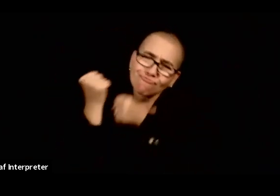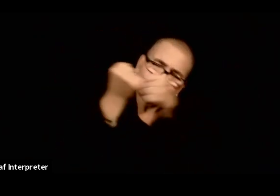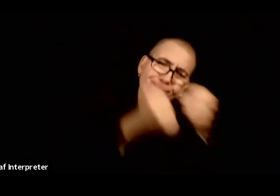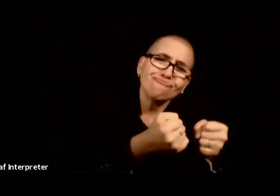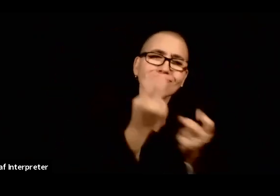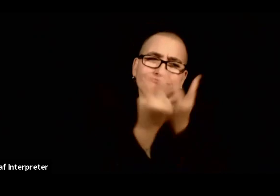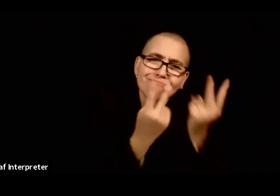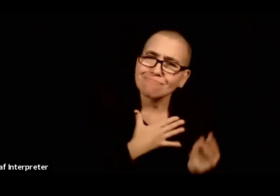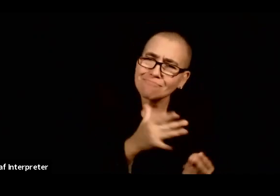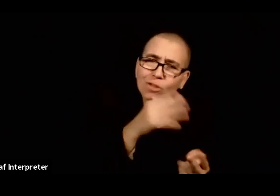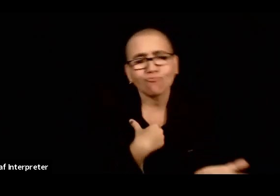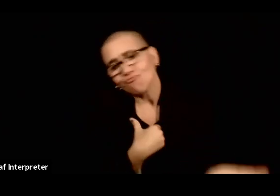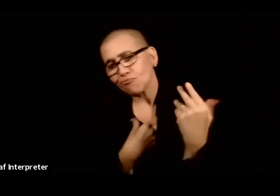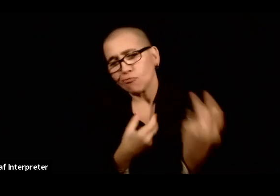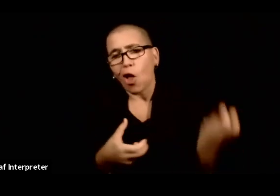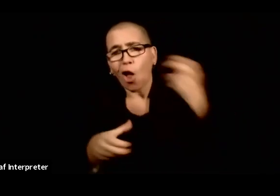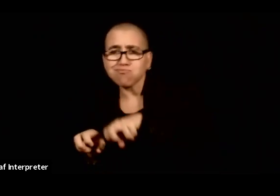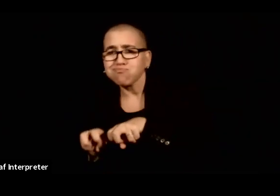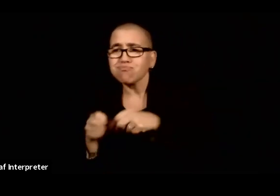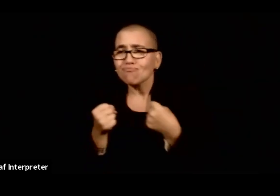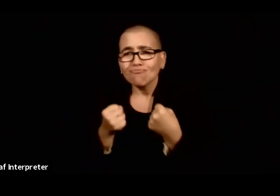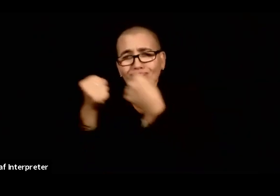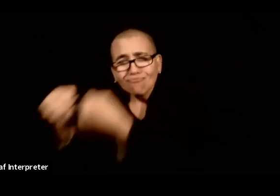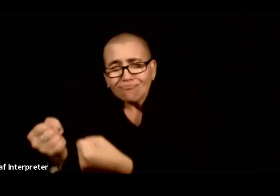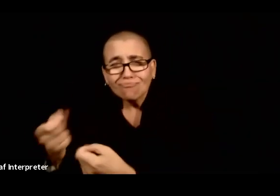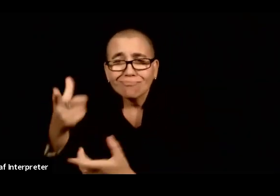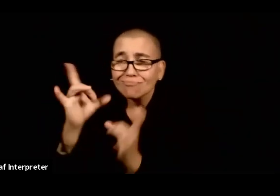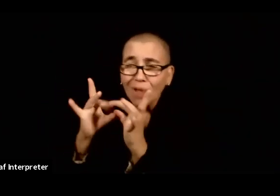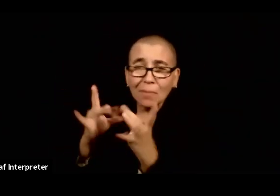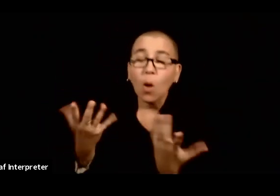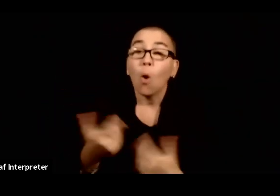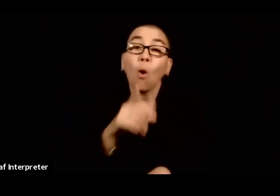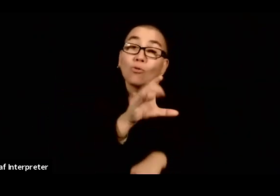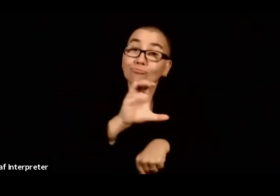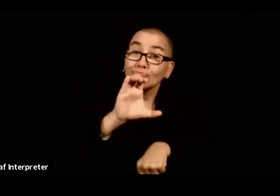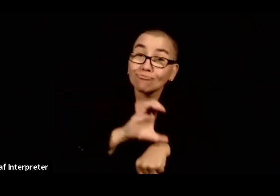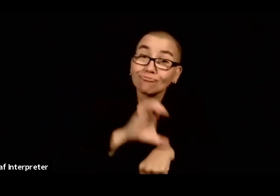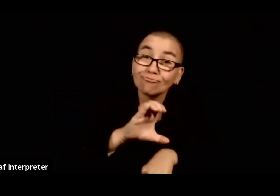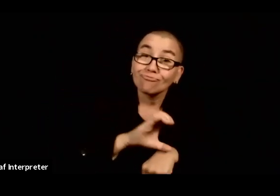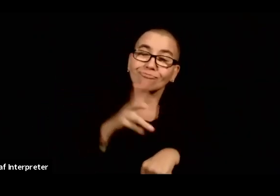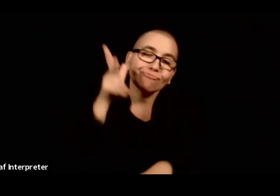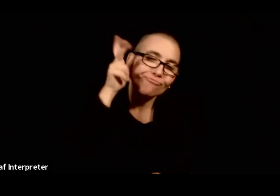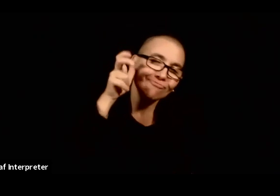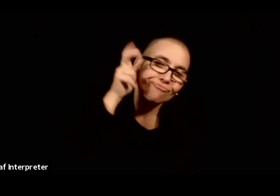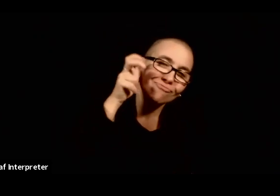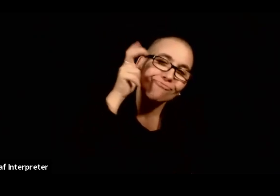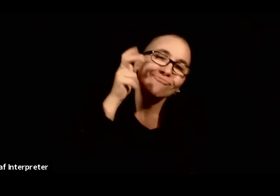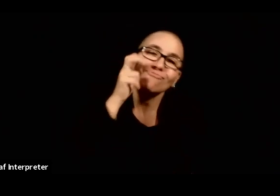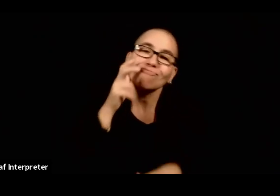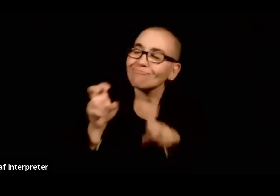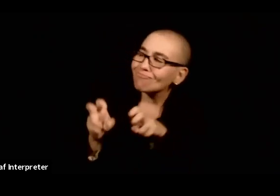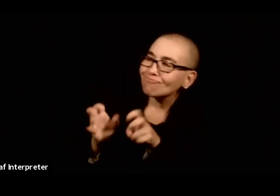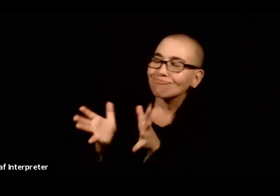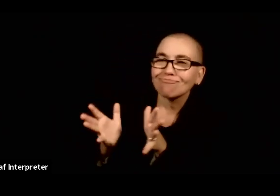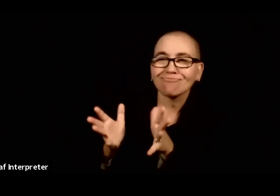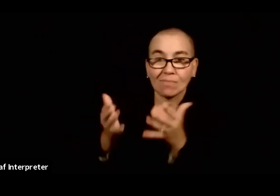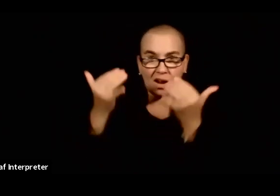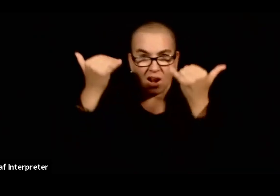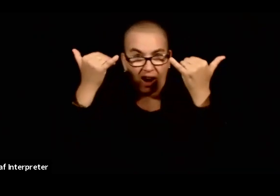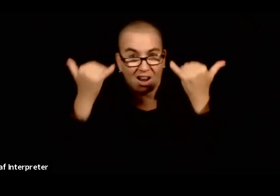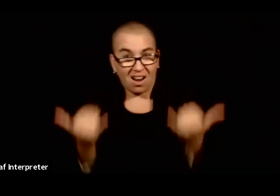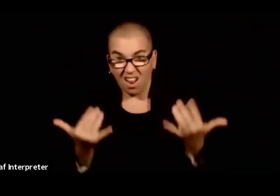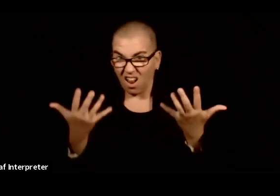cat Clarence. But mostly, I miss being in her presence and her hugs. I worried about her constantly, being alone with